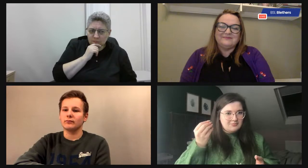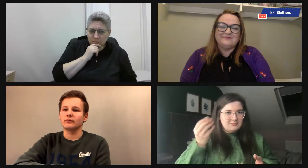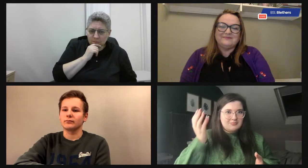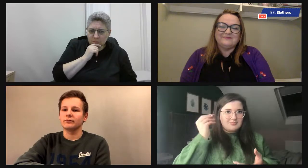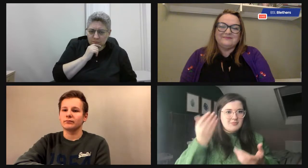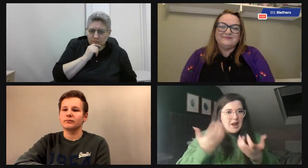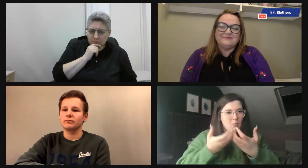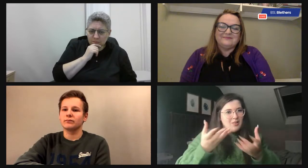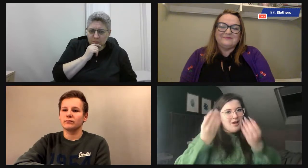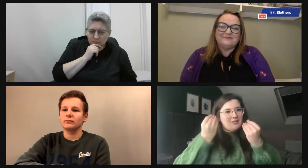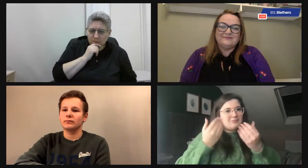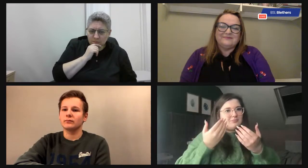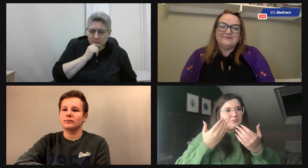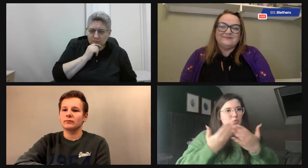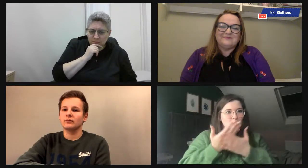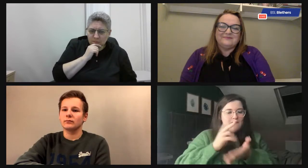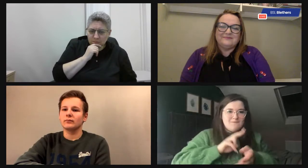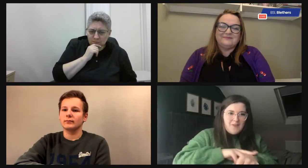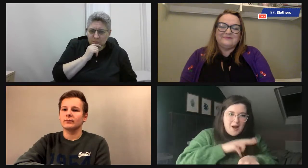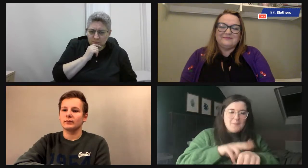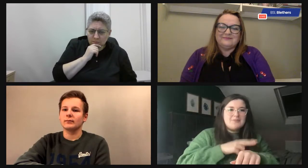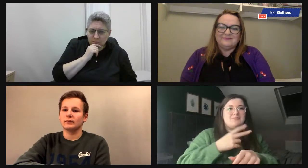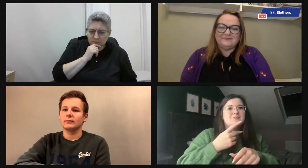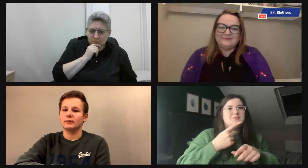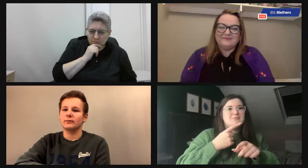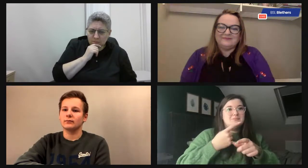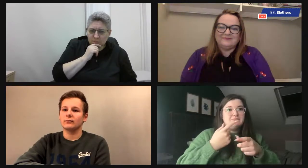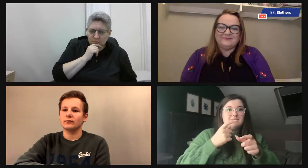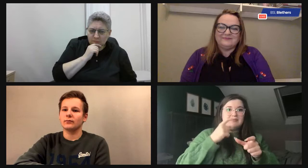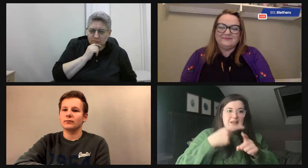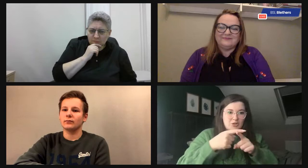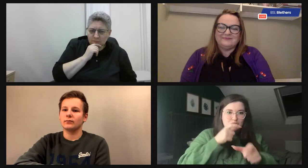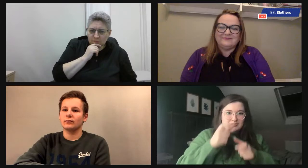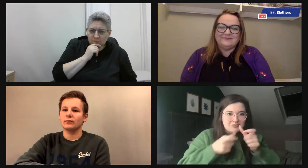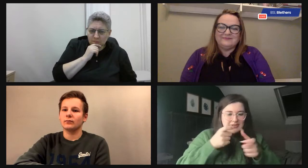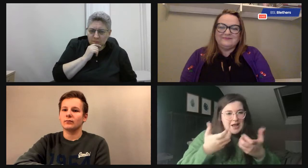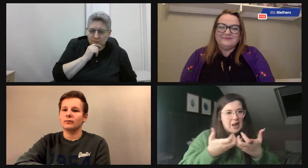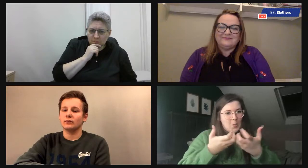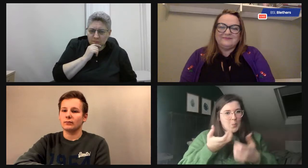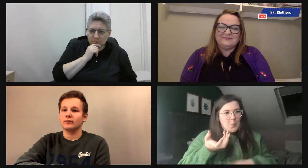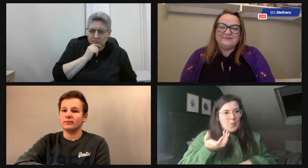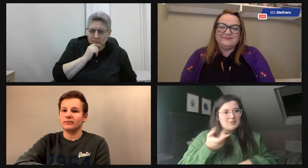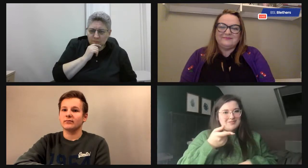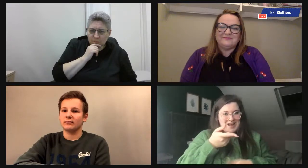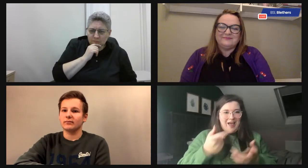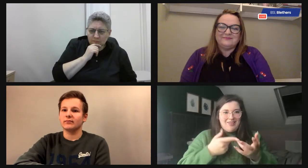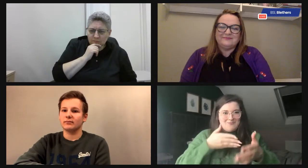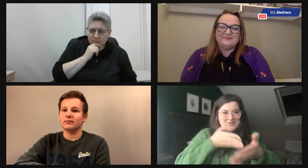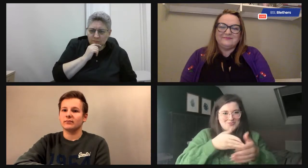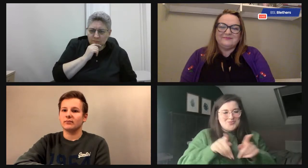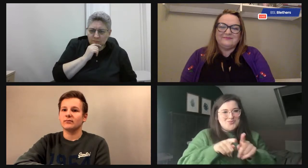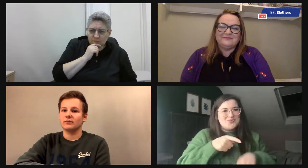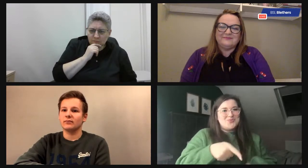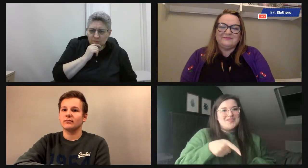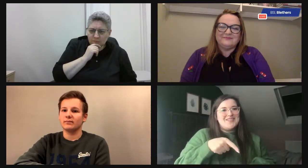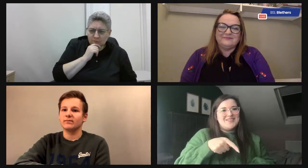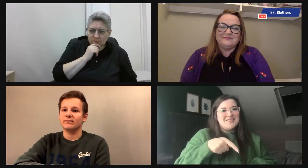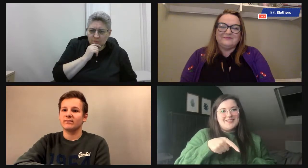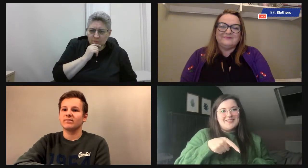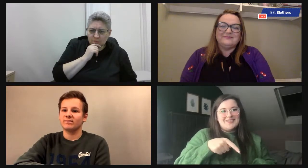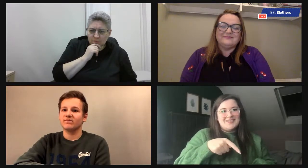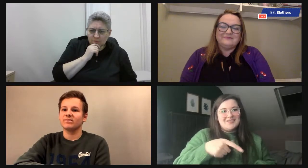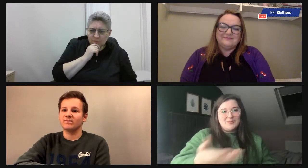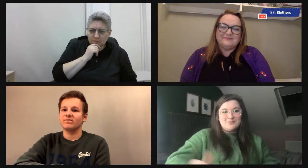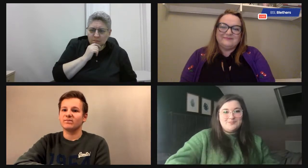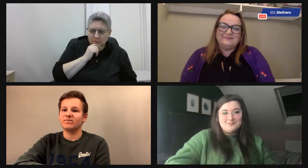young people, compared to hearing people who get that through listening and overhearing, how are they going to get that